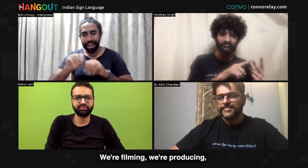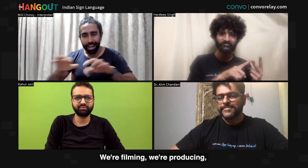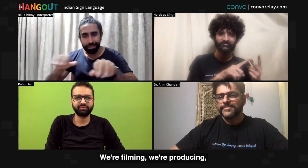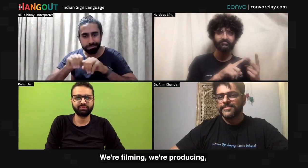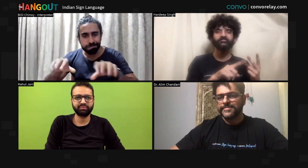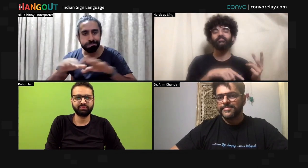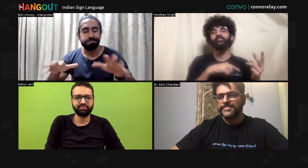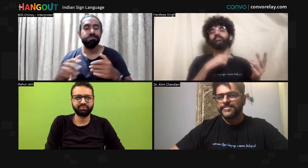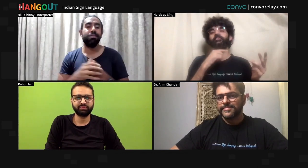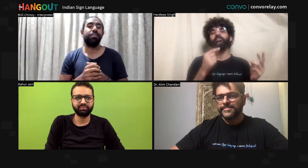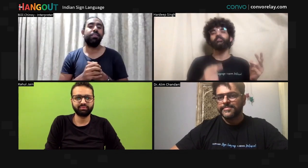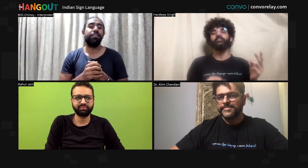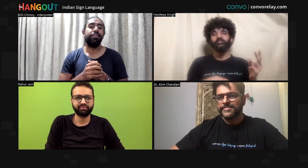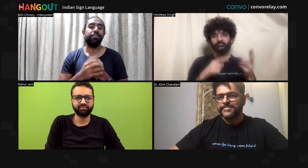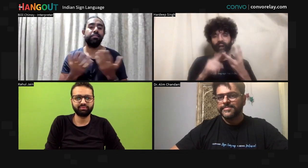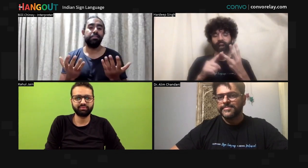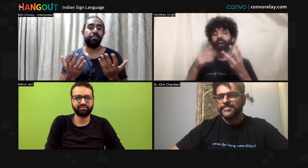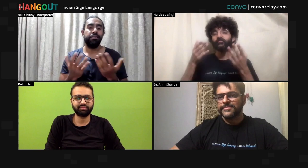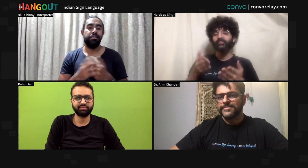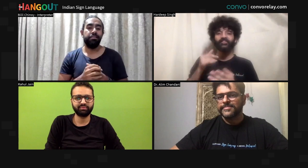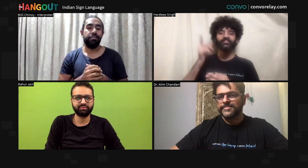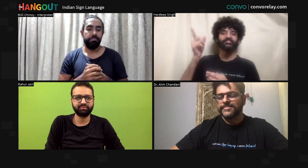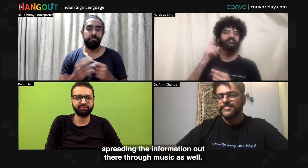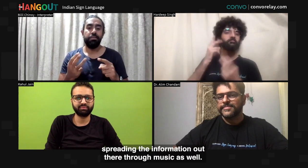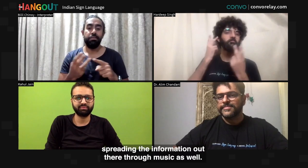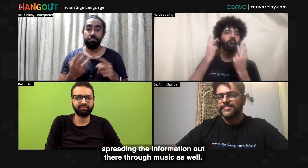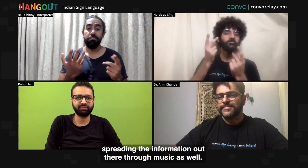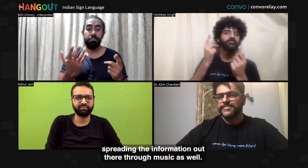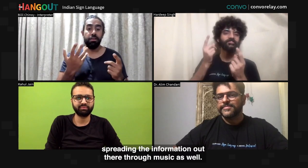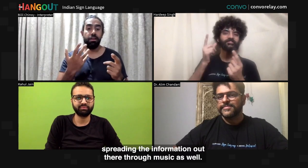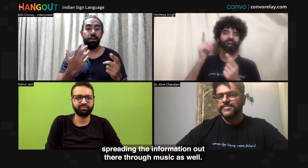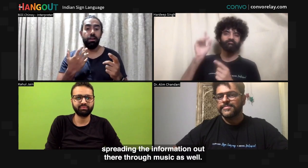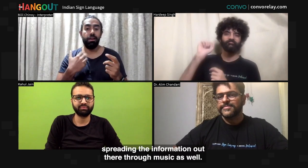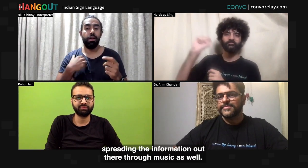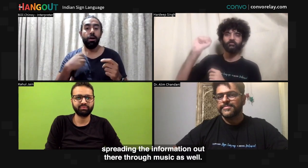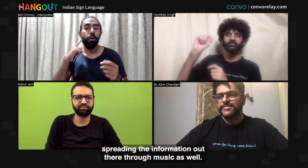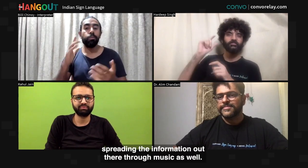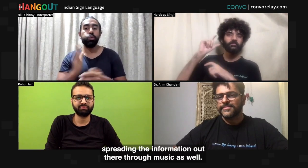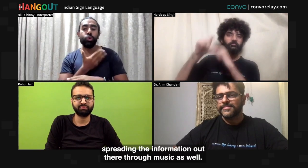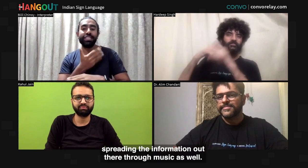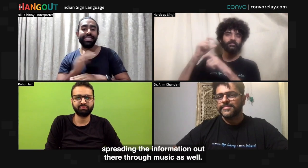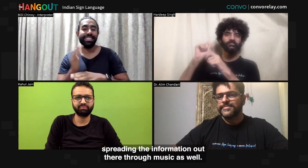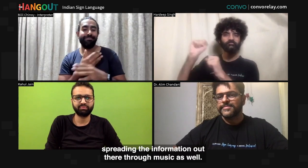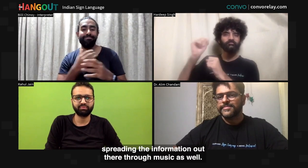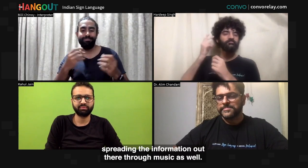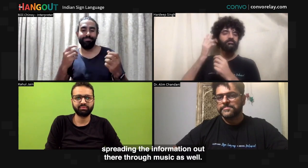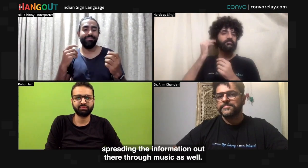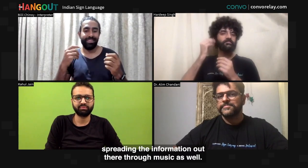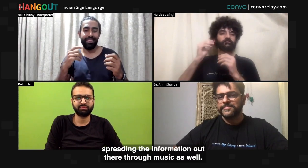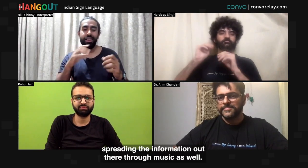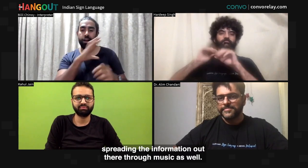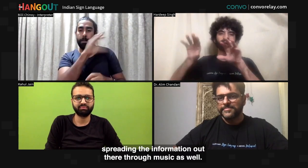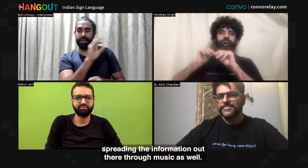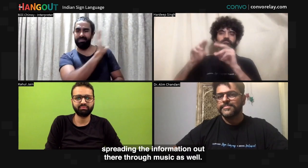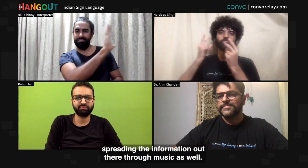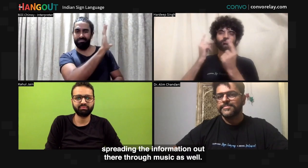spreading the information out there through music as well.